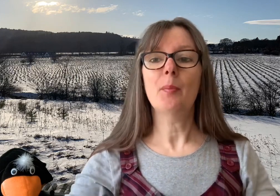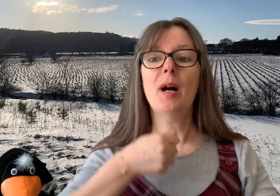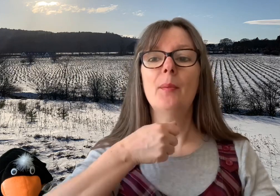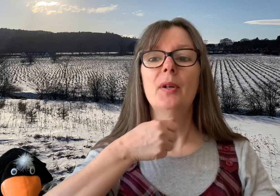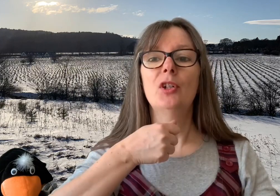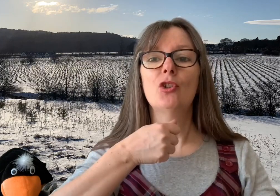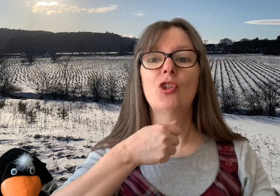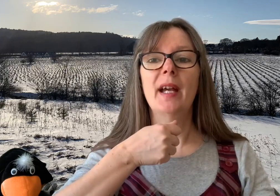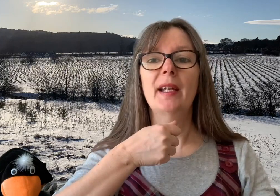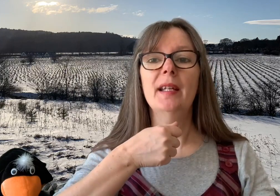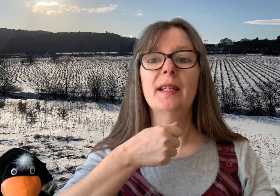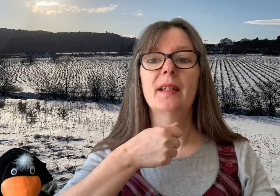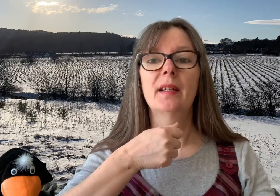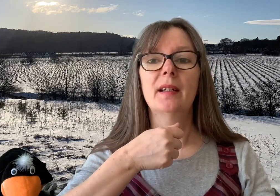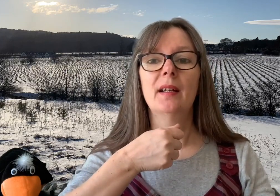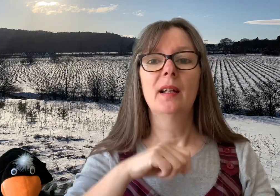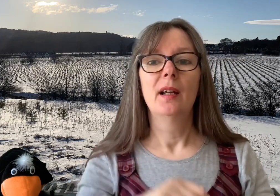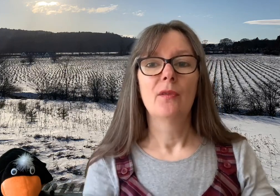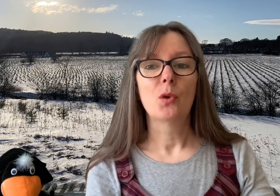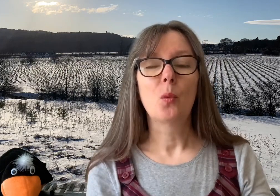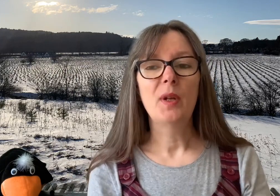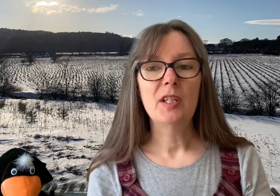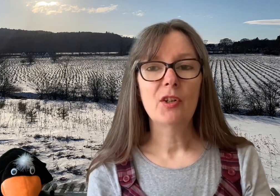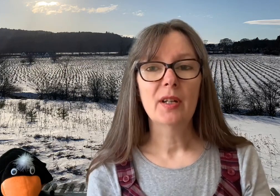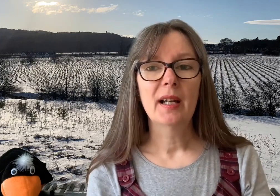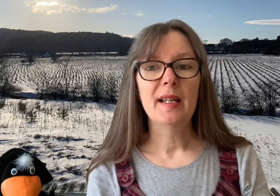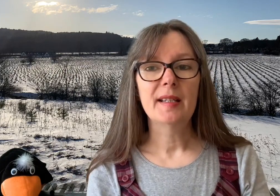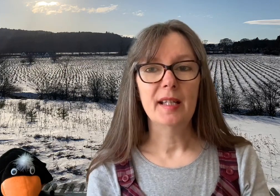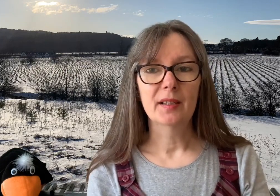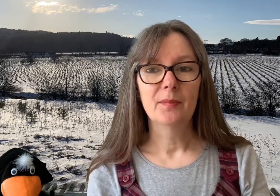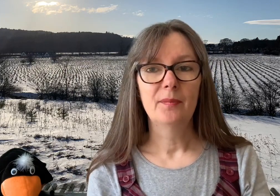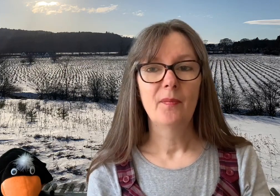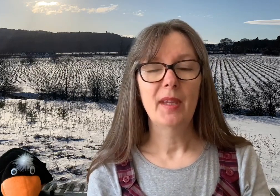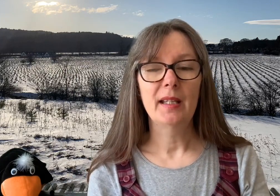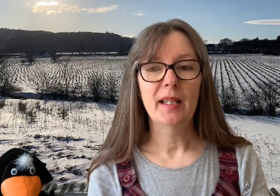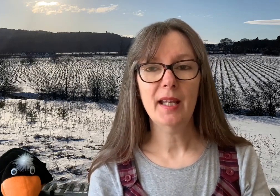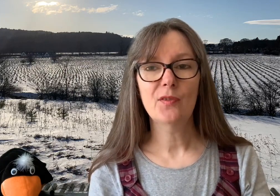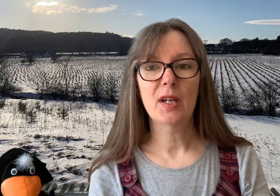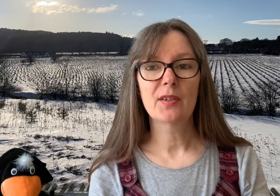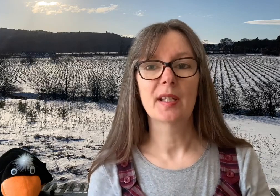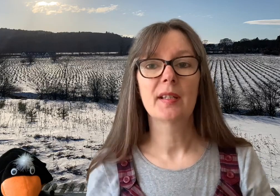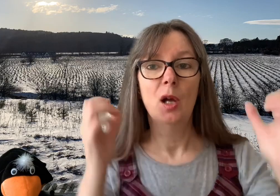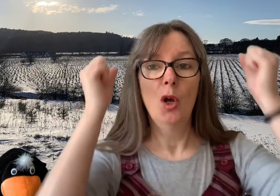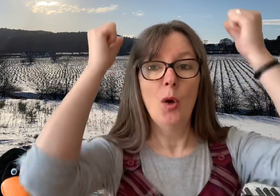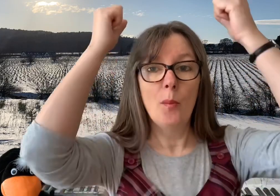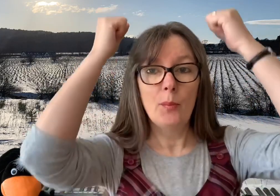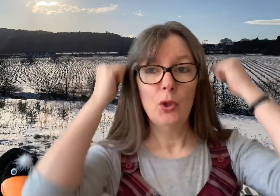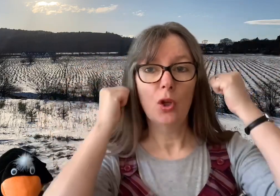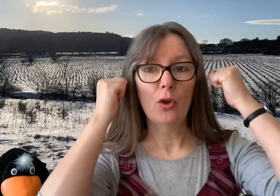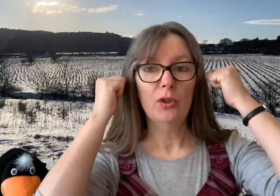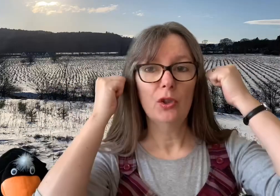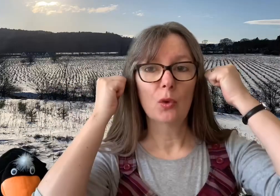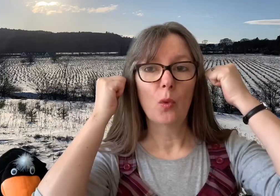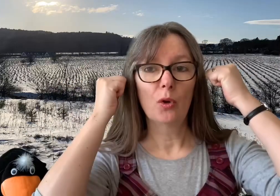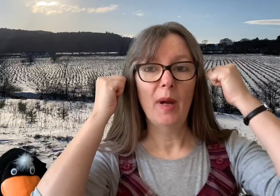up your jacket for winter is here. Then the next verse is pull on your warm